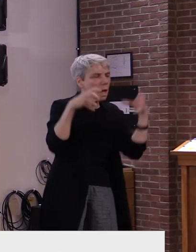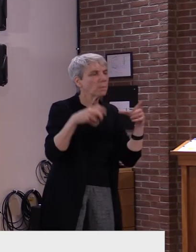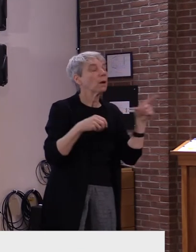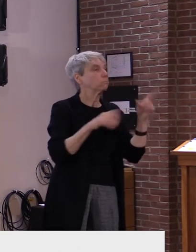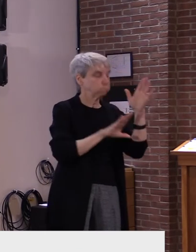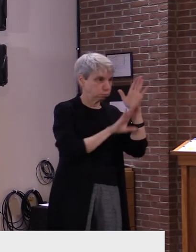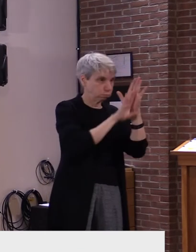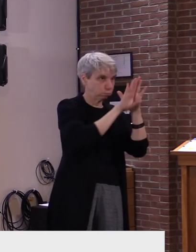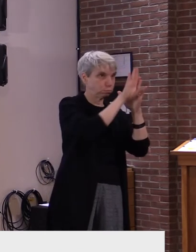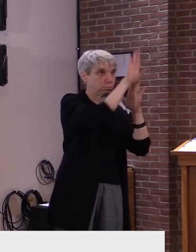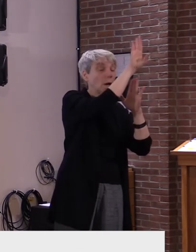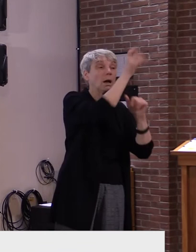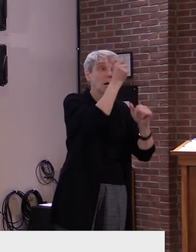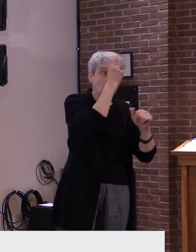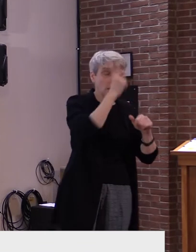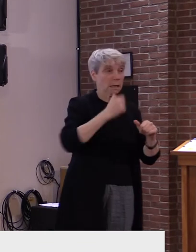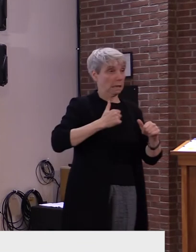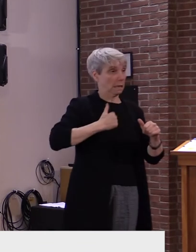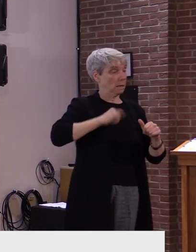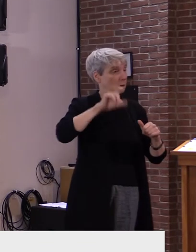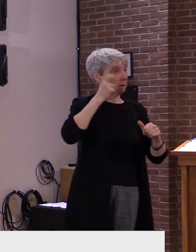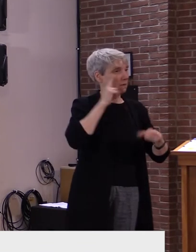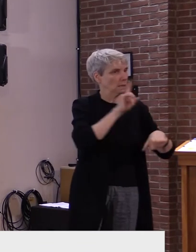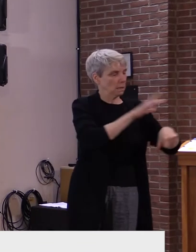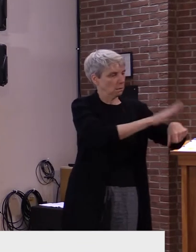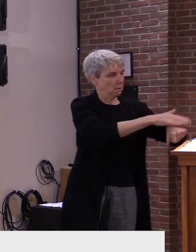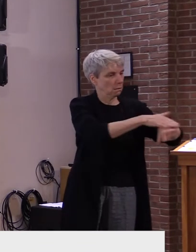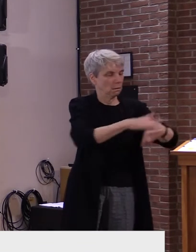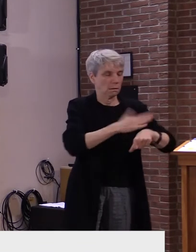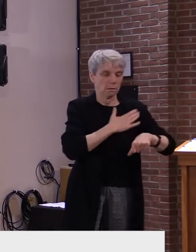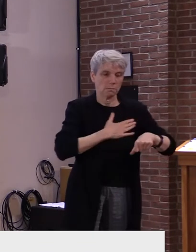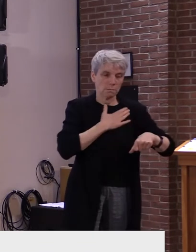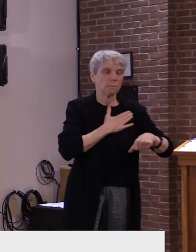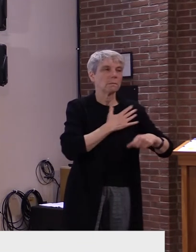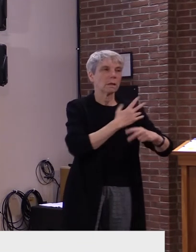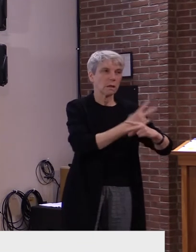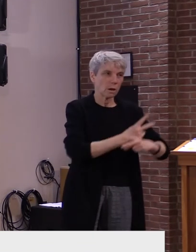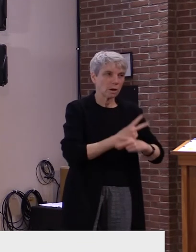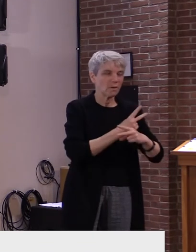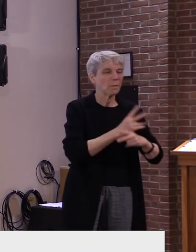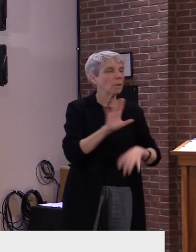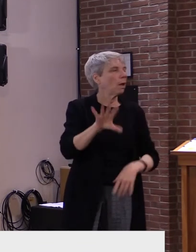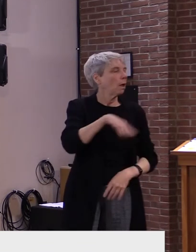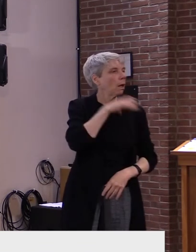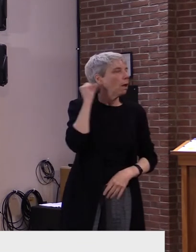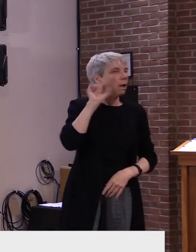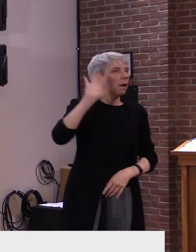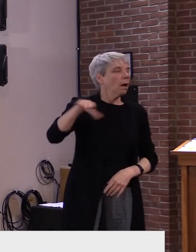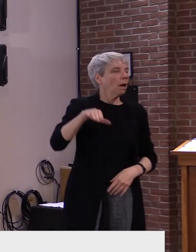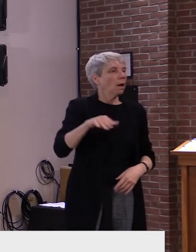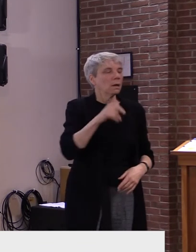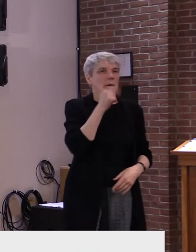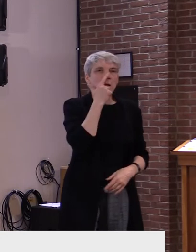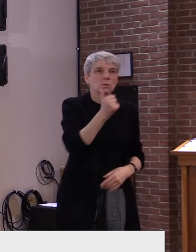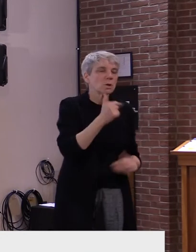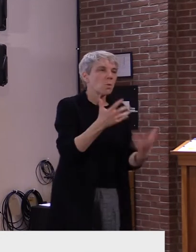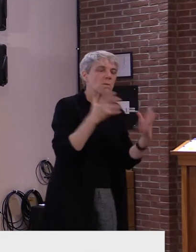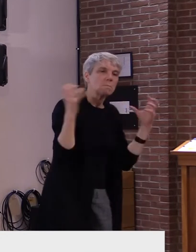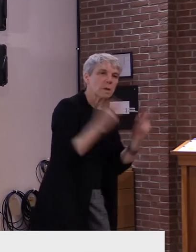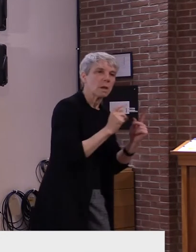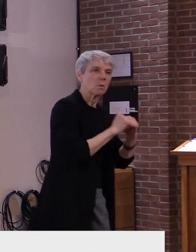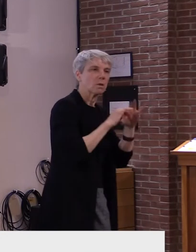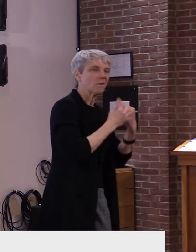they put out plenty of warnings before the holidays but there was some level of covet fatigue and desire to see their families and many